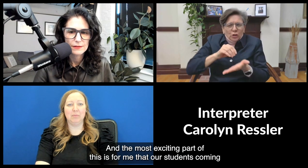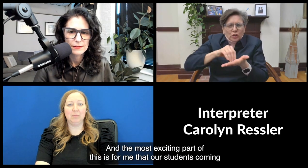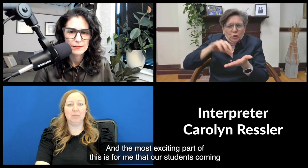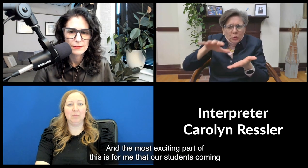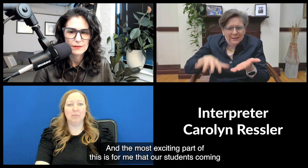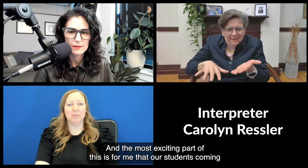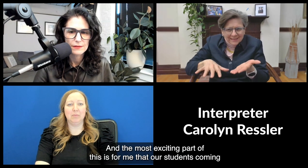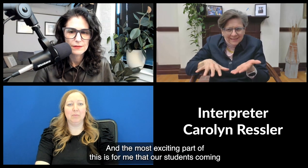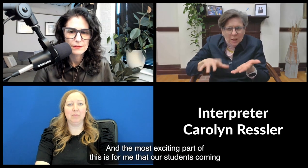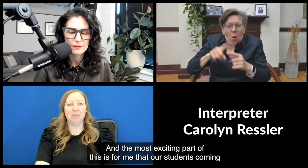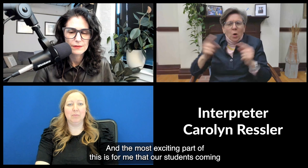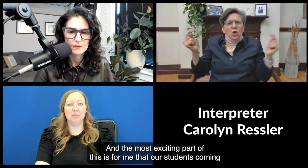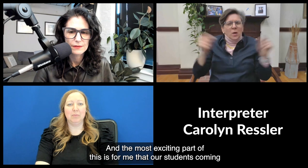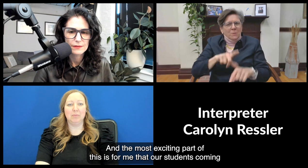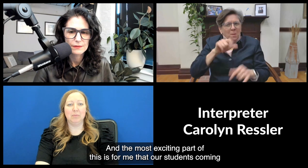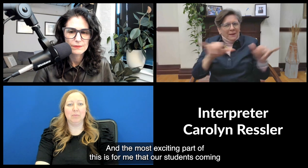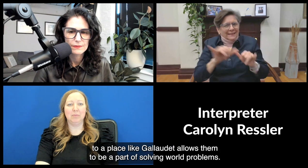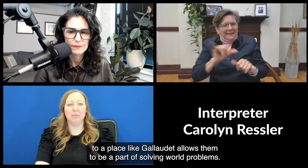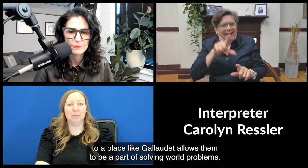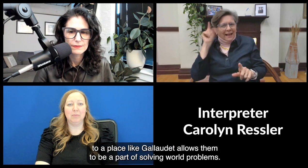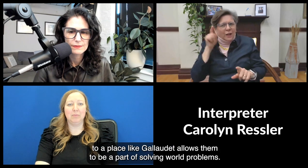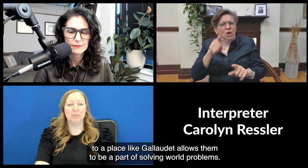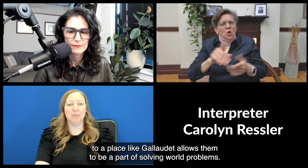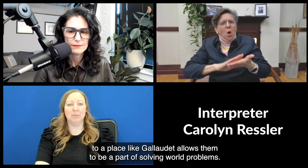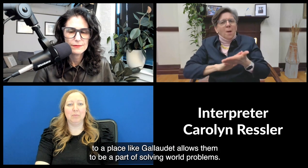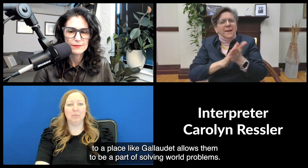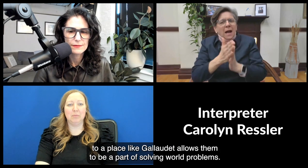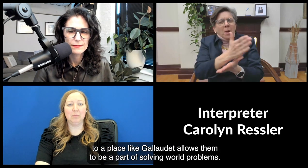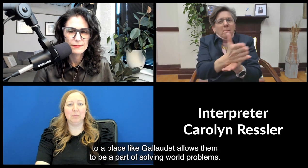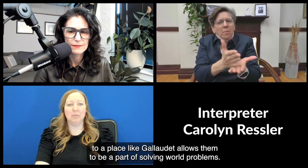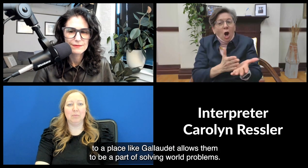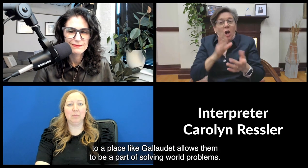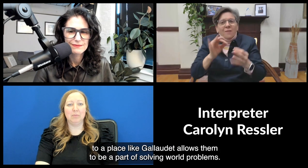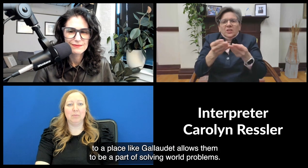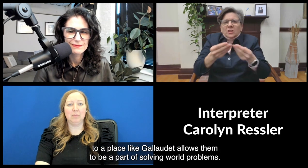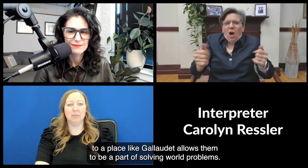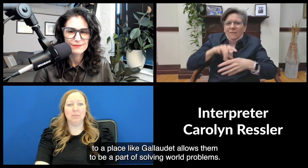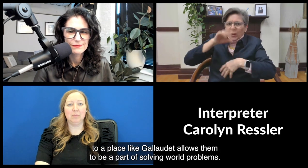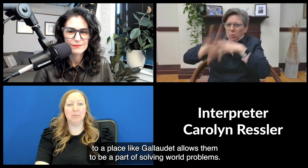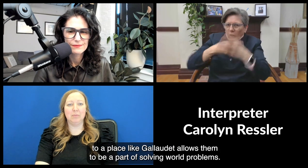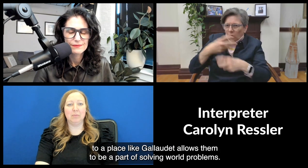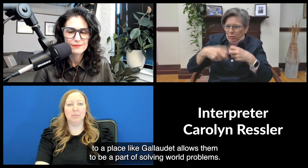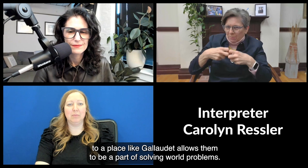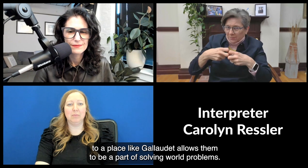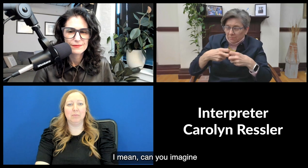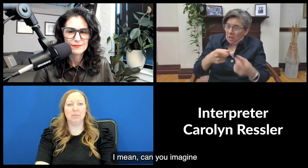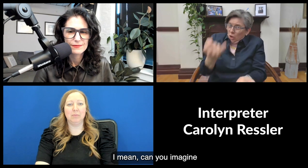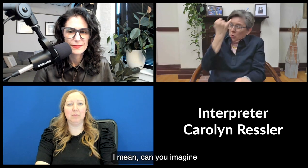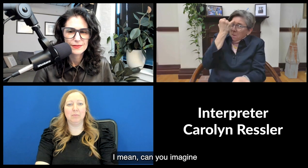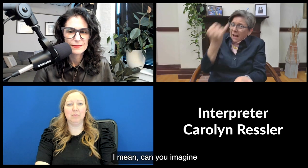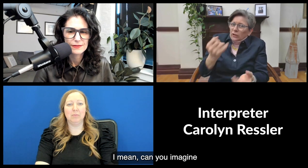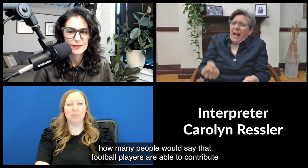is wonderful. And the most exciting part of this is for me that our students coming to a place like Gallaudet allows them to be a part of